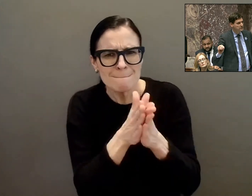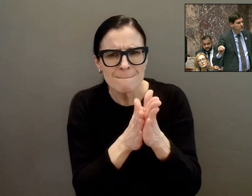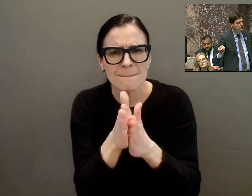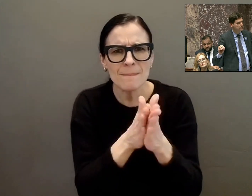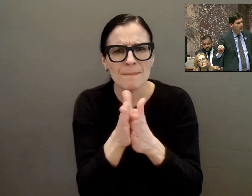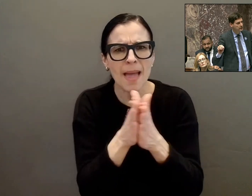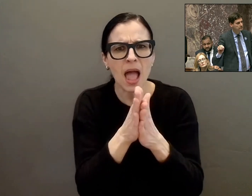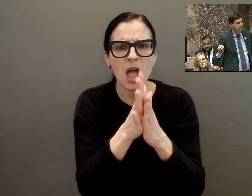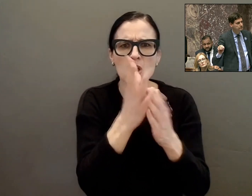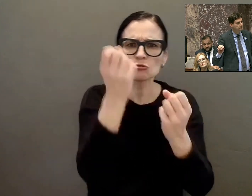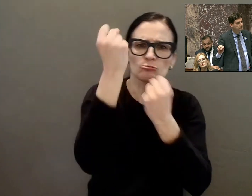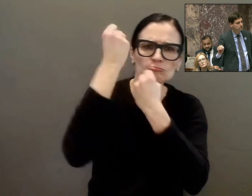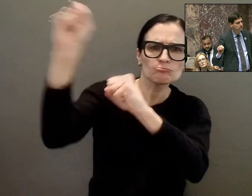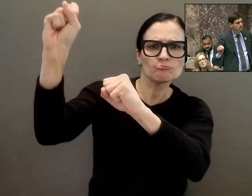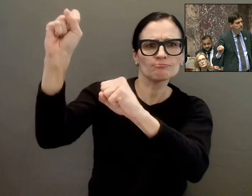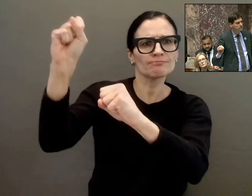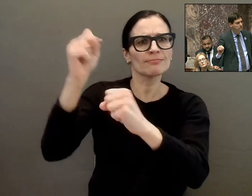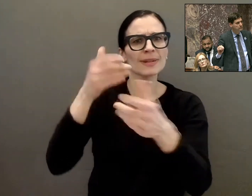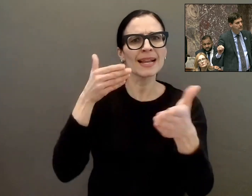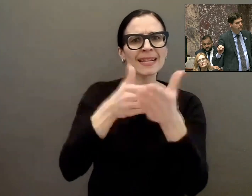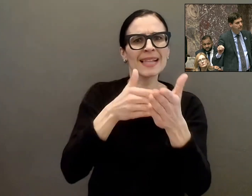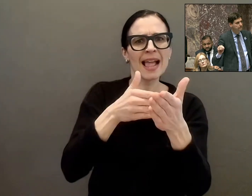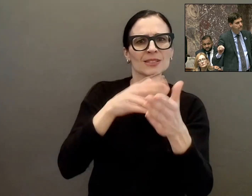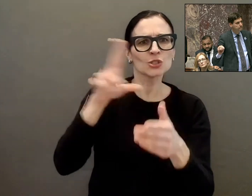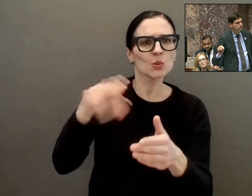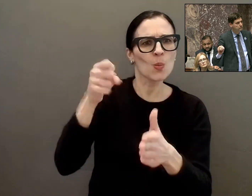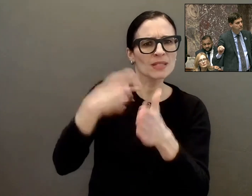the opposition party.